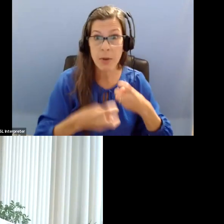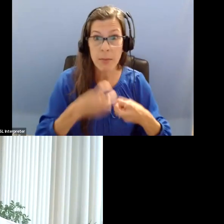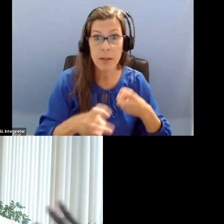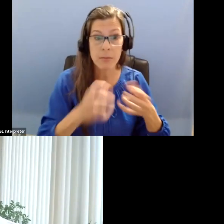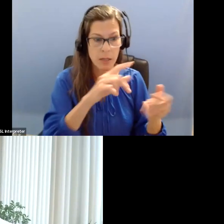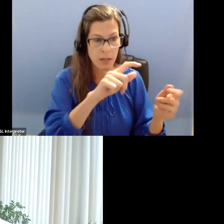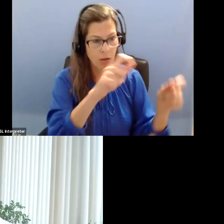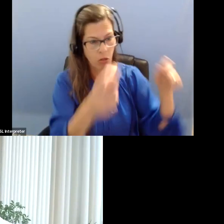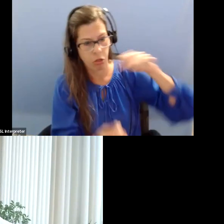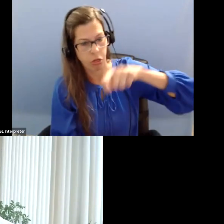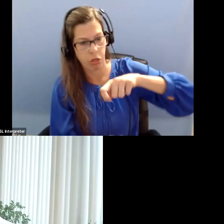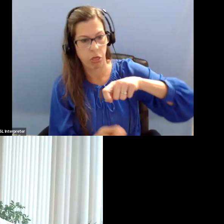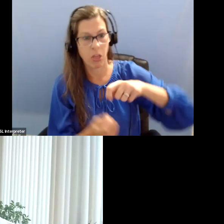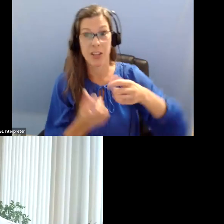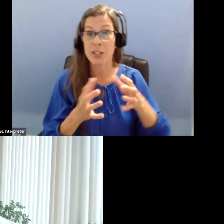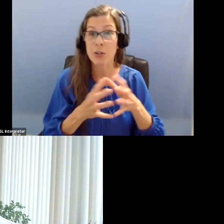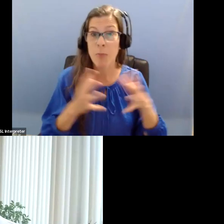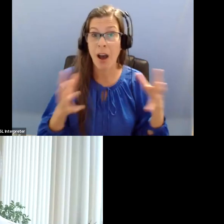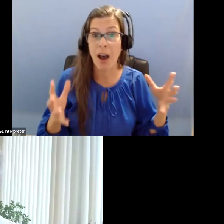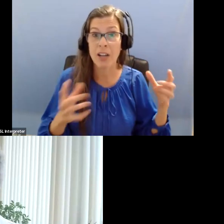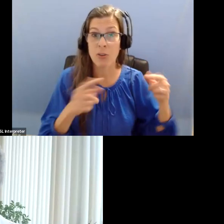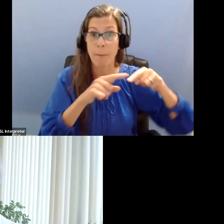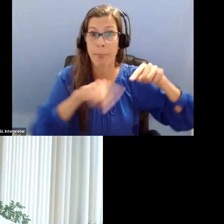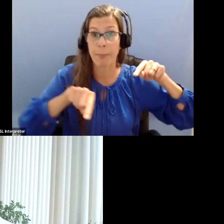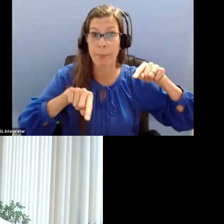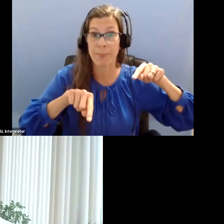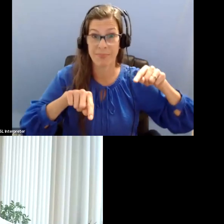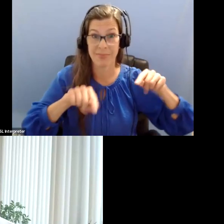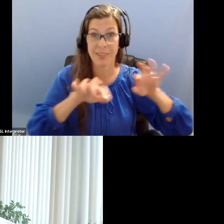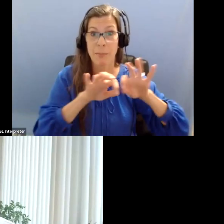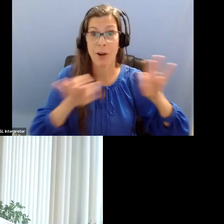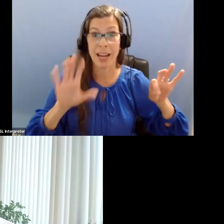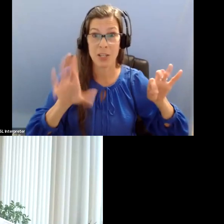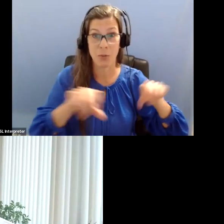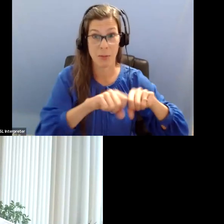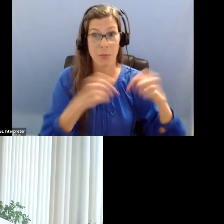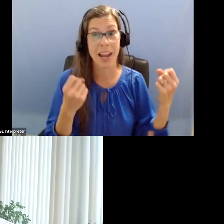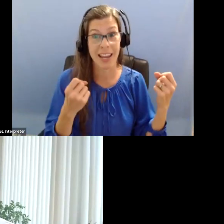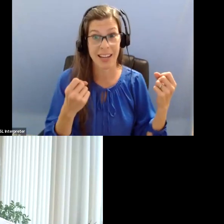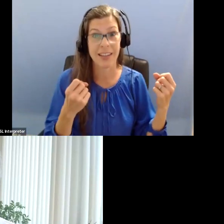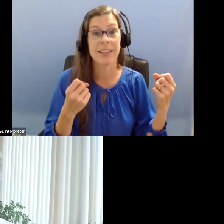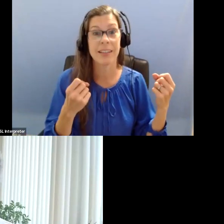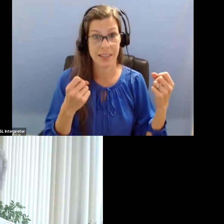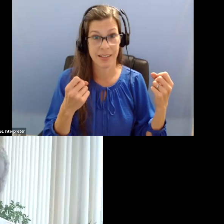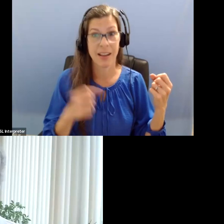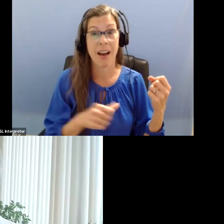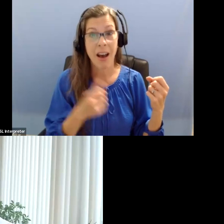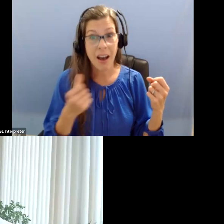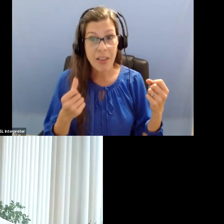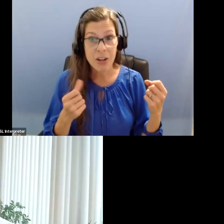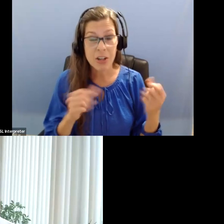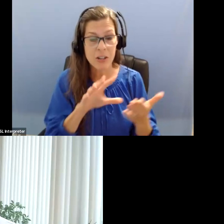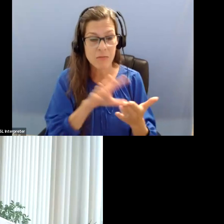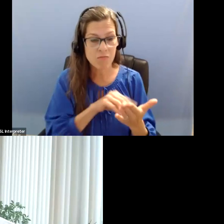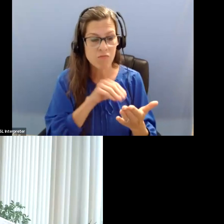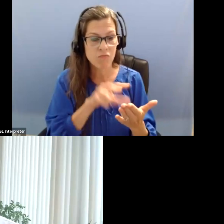and all hope will be lost. The more subtle problem that develops that you only learn, and I've only learned